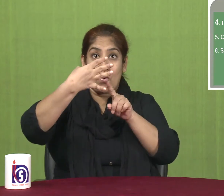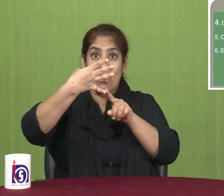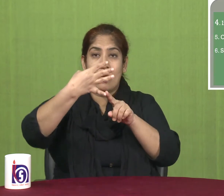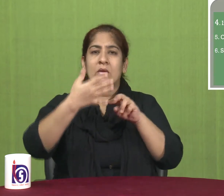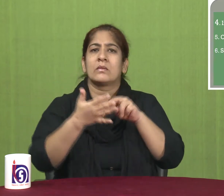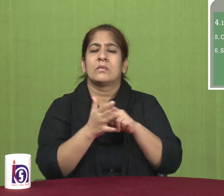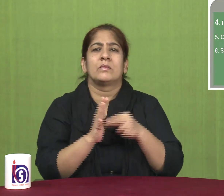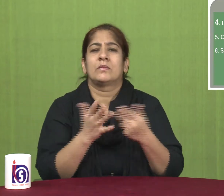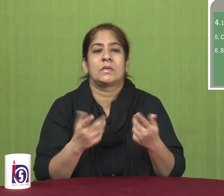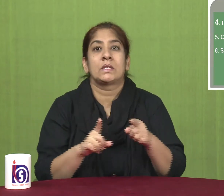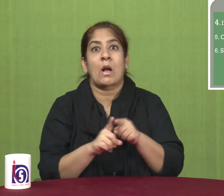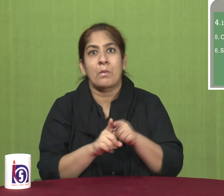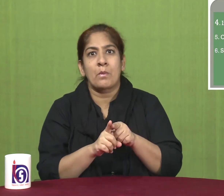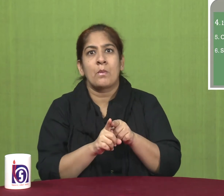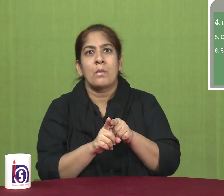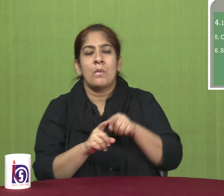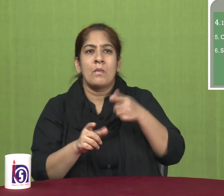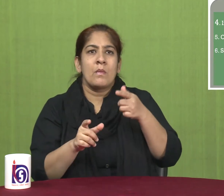The fourth point explains about